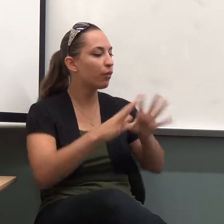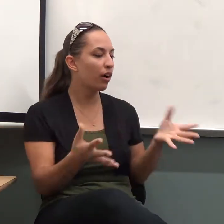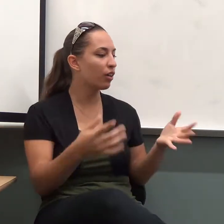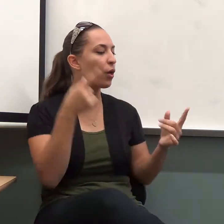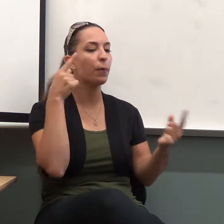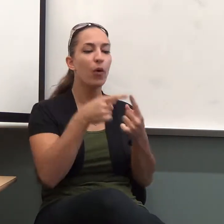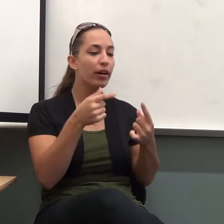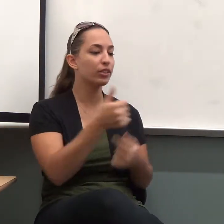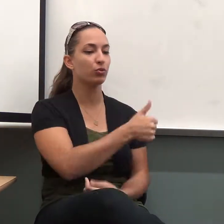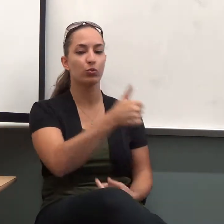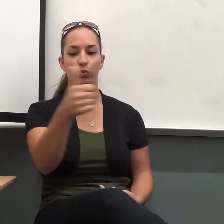Okay.